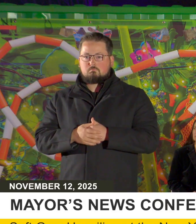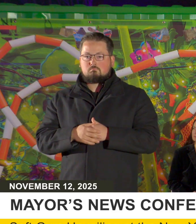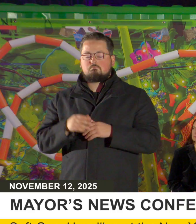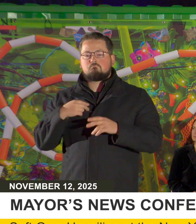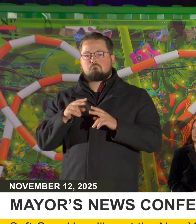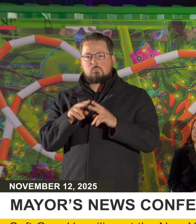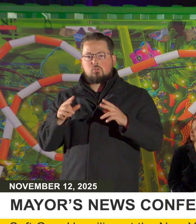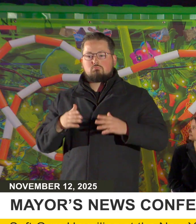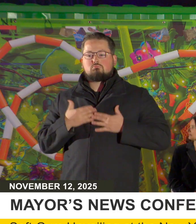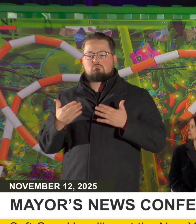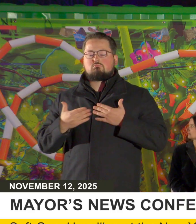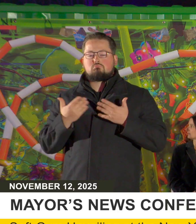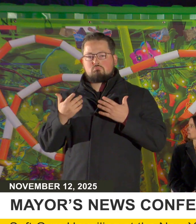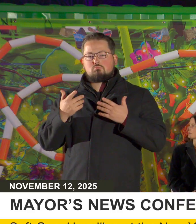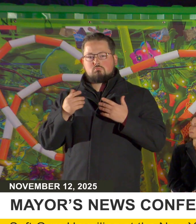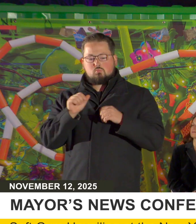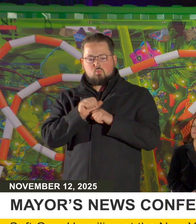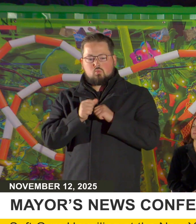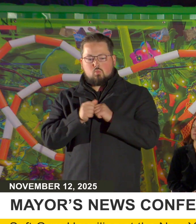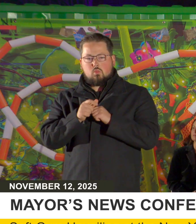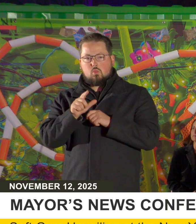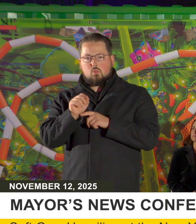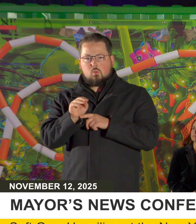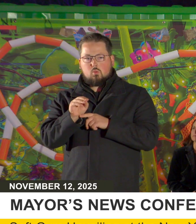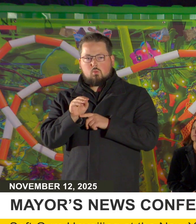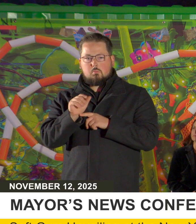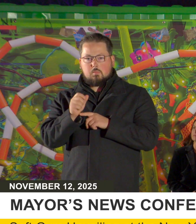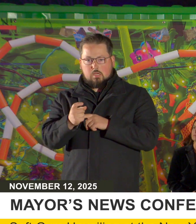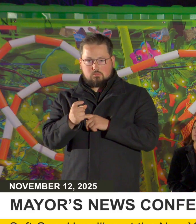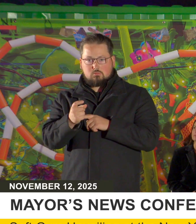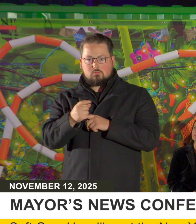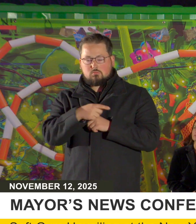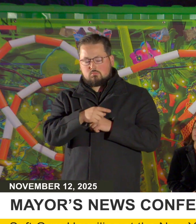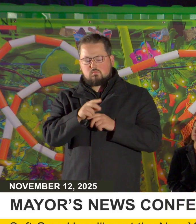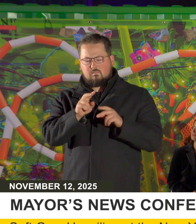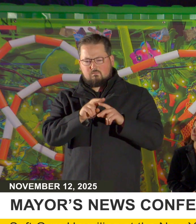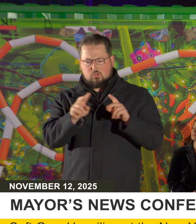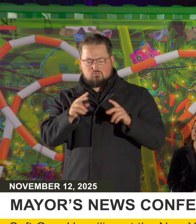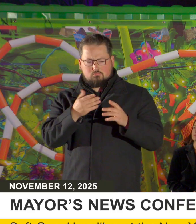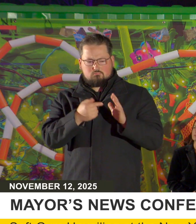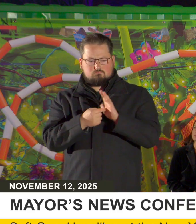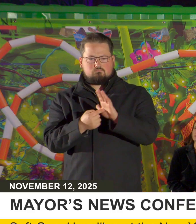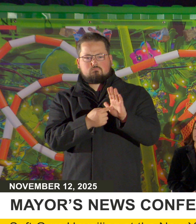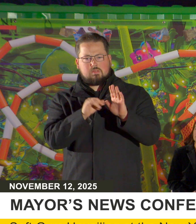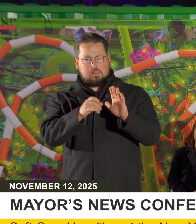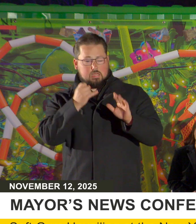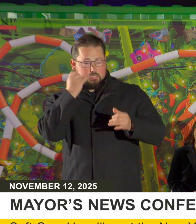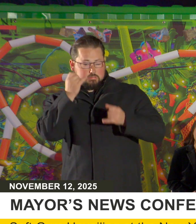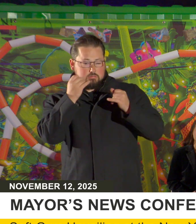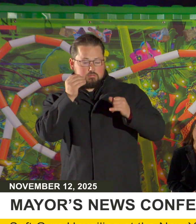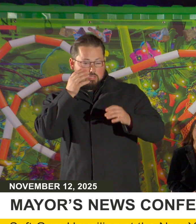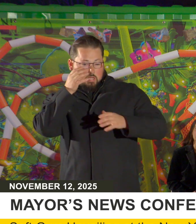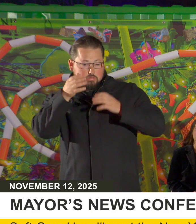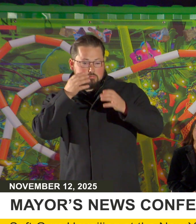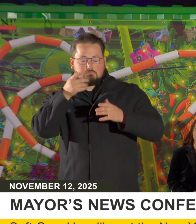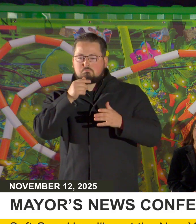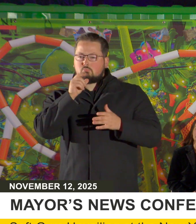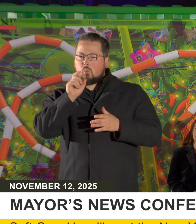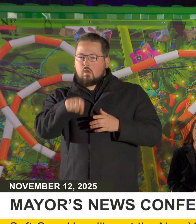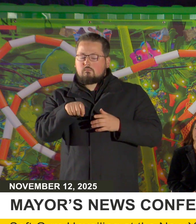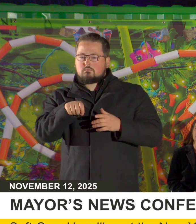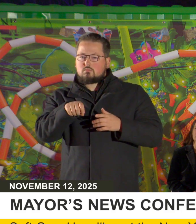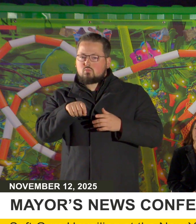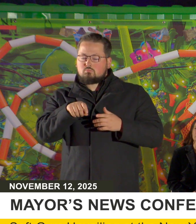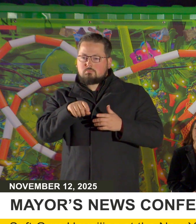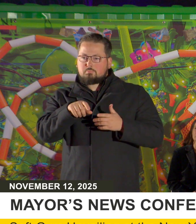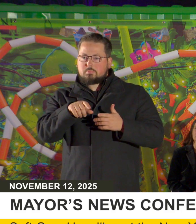grateful to have worked with Wickerman Lomax. I think they're a testament that ideas and concepts don't have to be